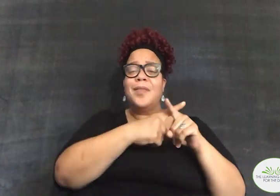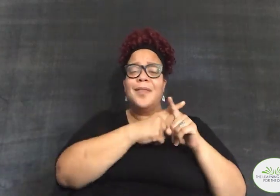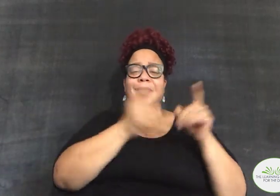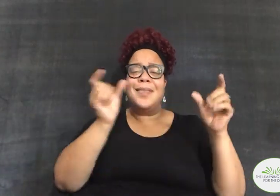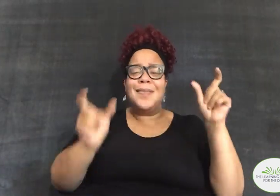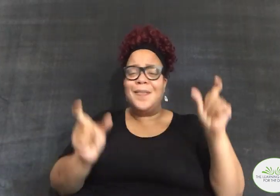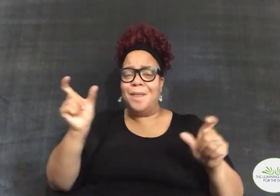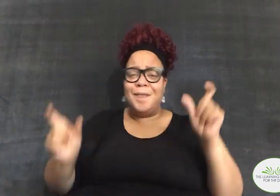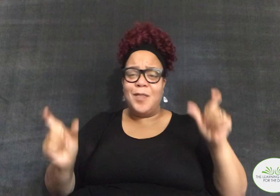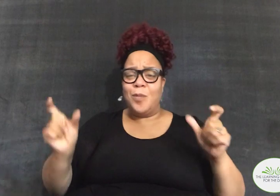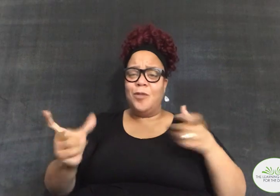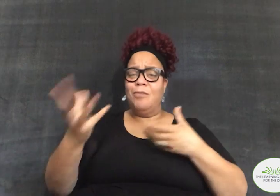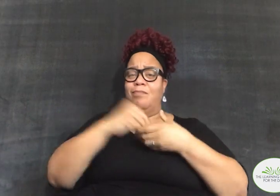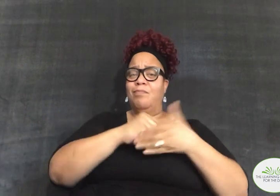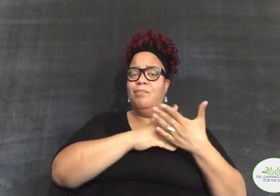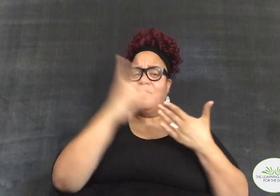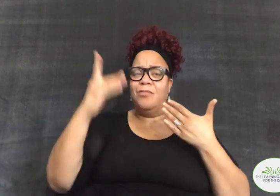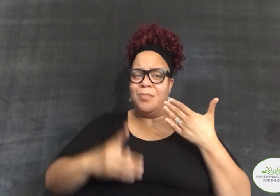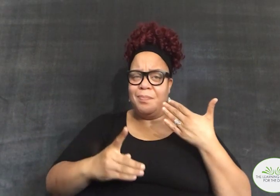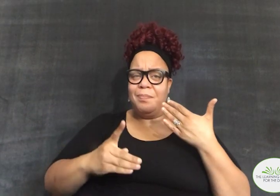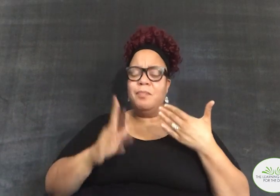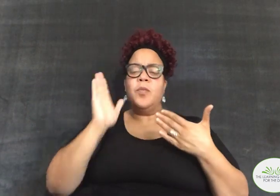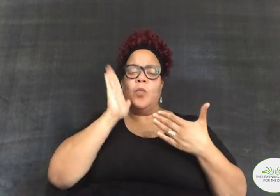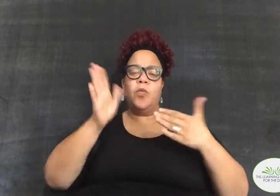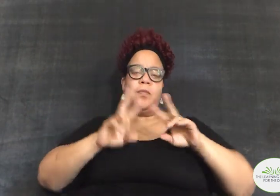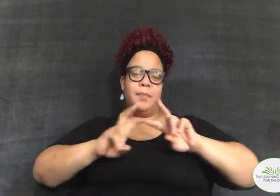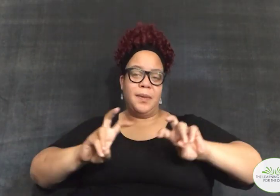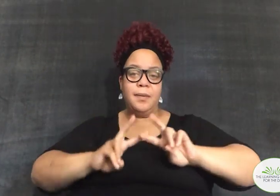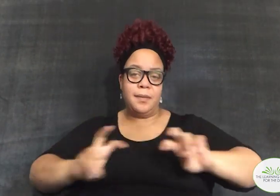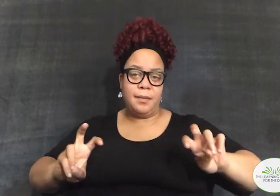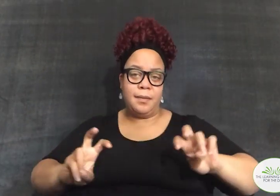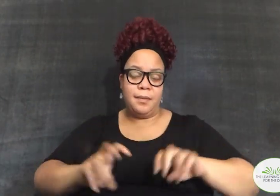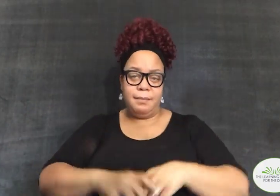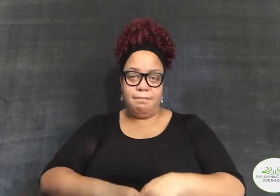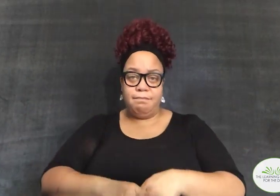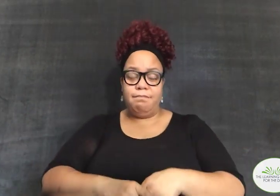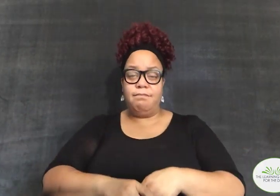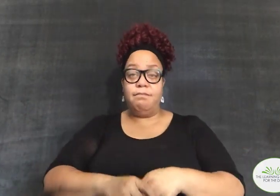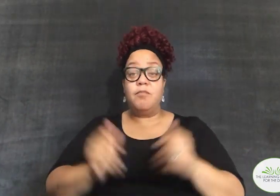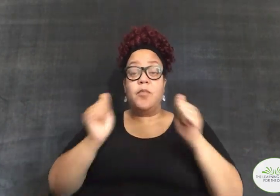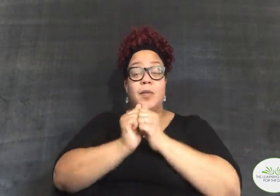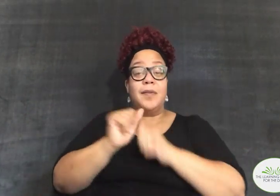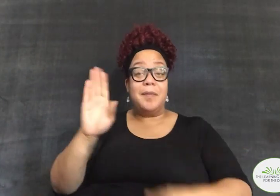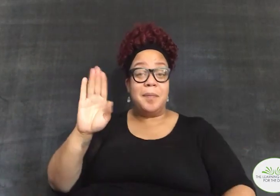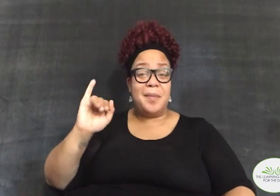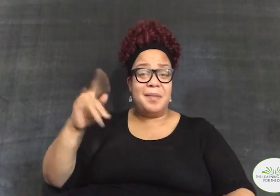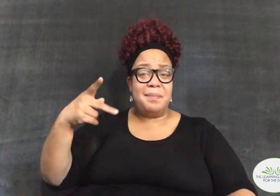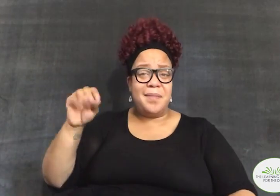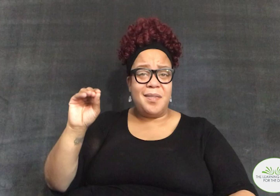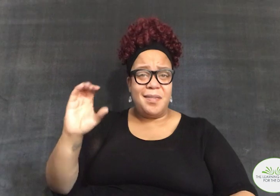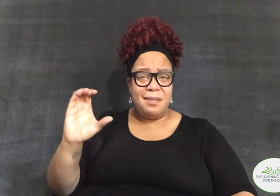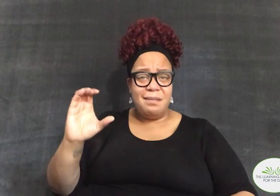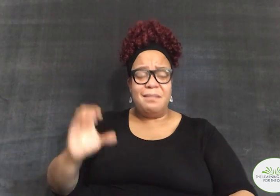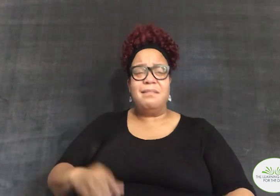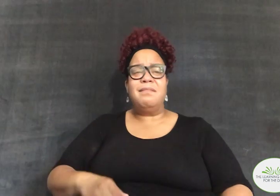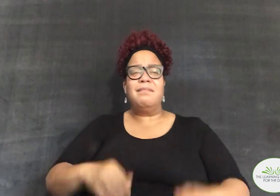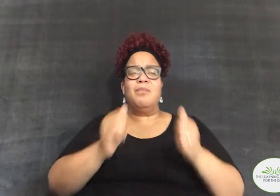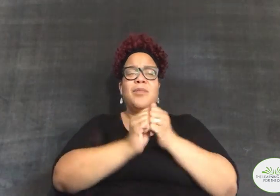Branding of the organization and individual programming will be assessed with BIPOC and other marginalized